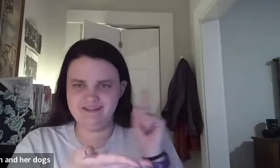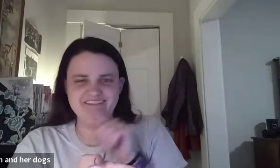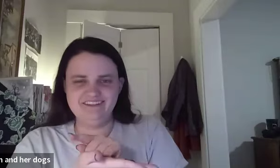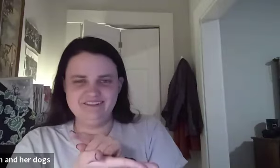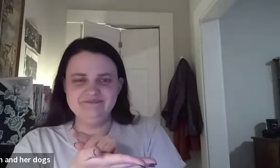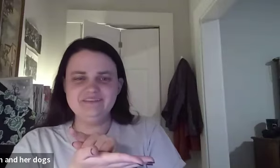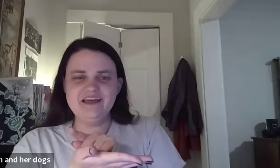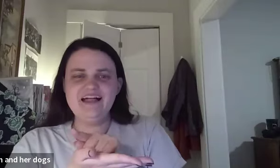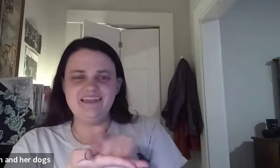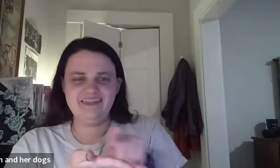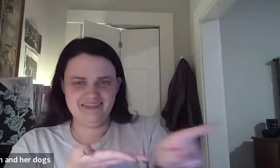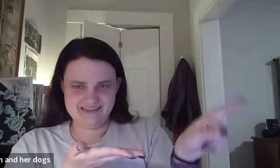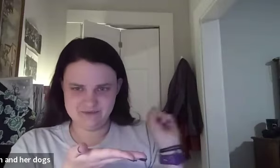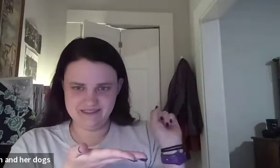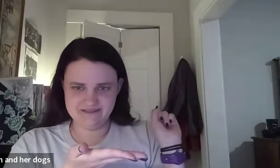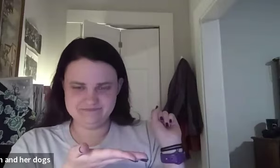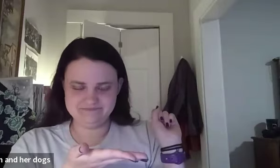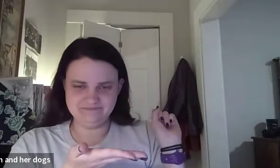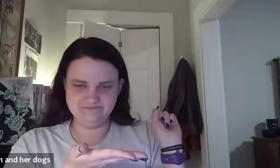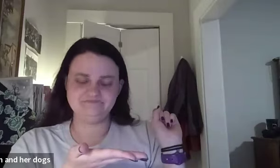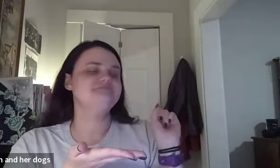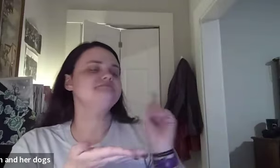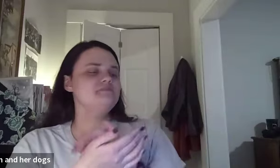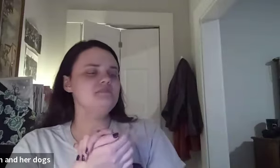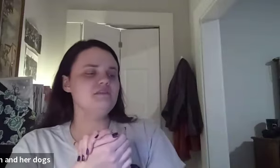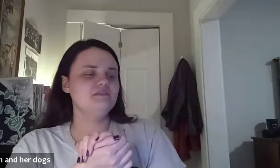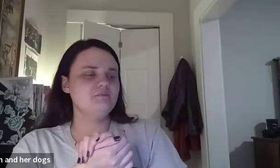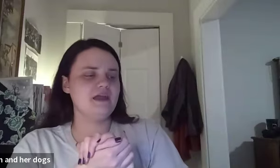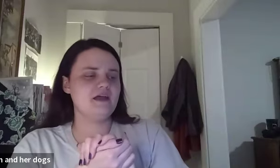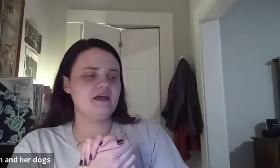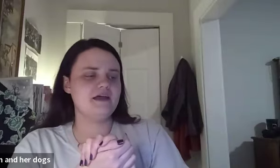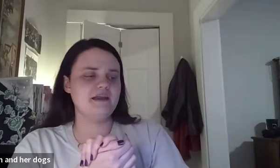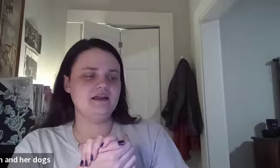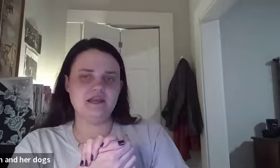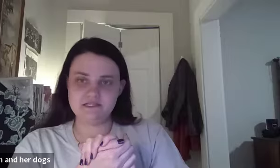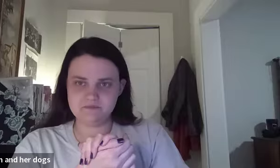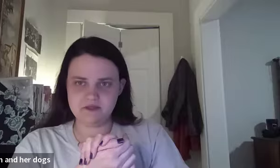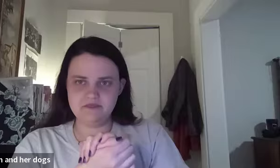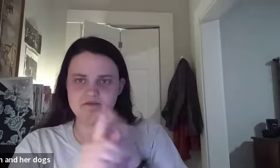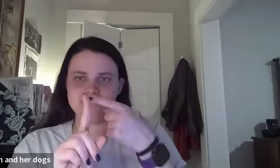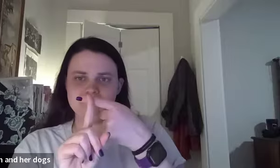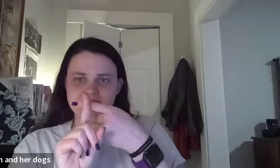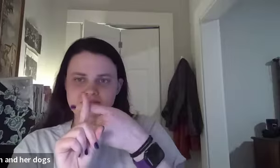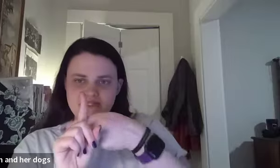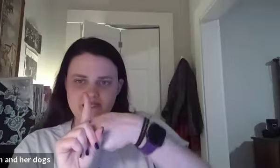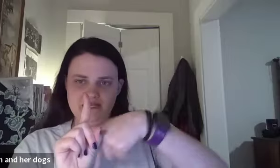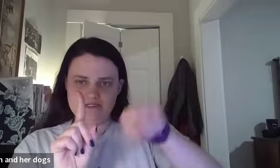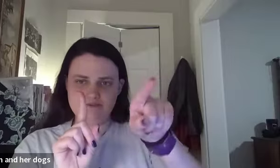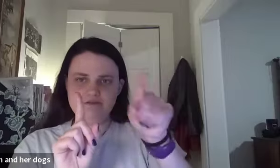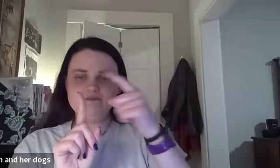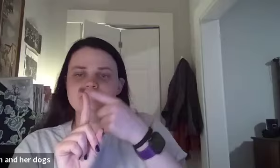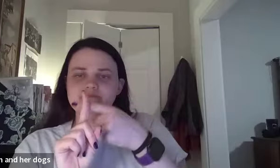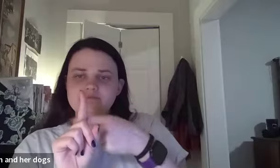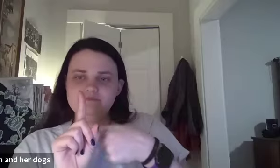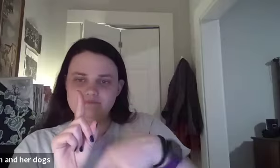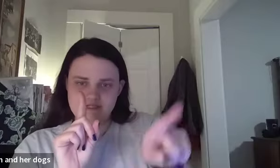week. Last week. Then we had next month, next month,